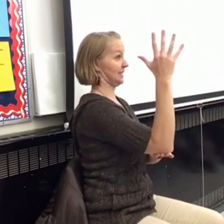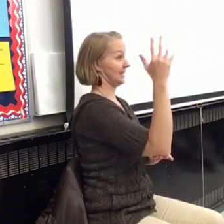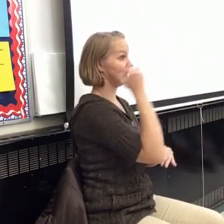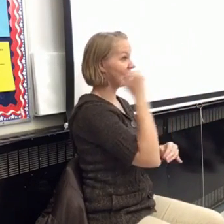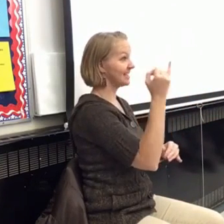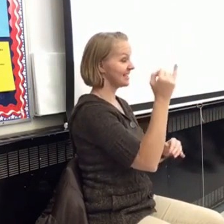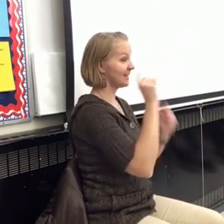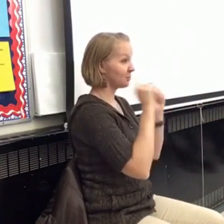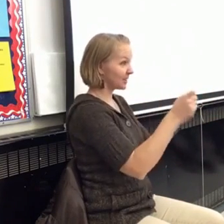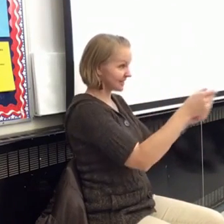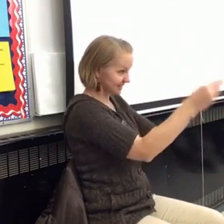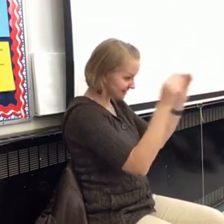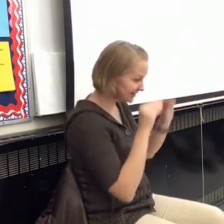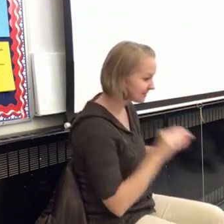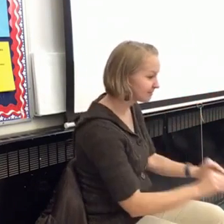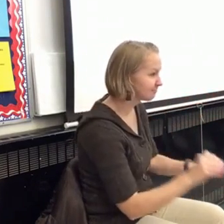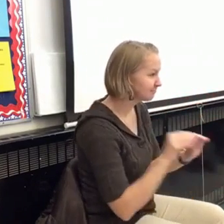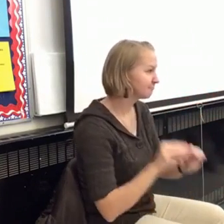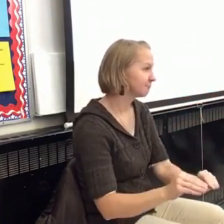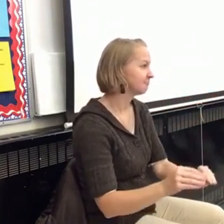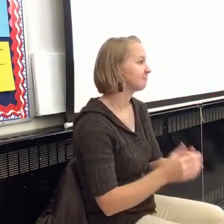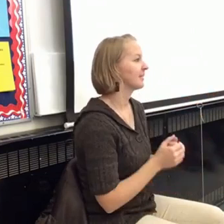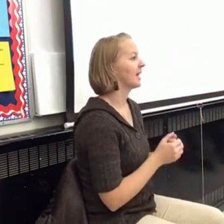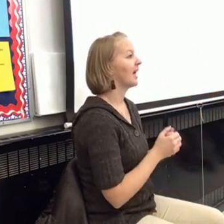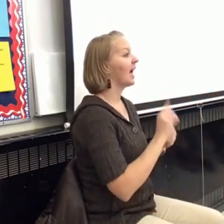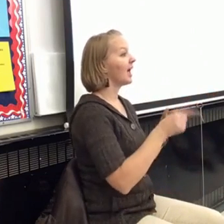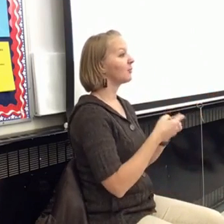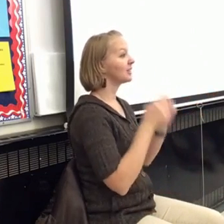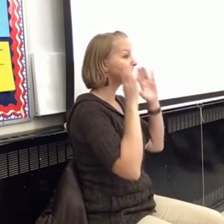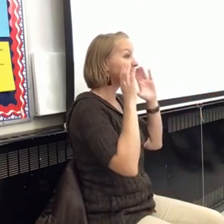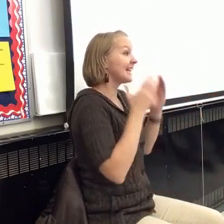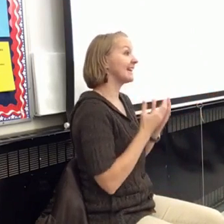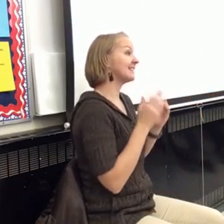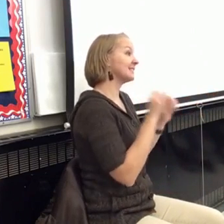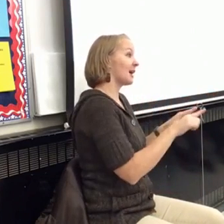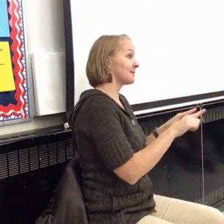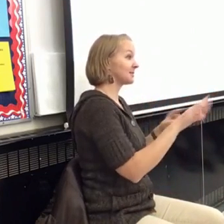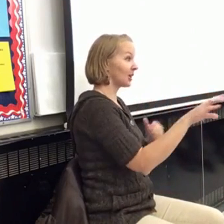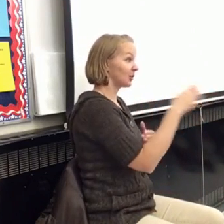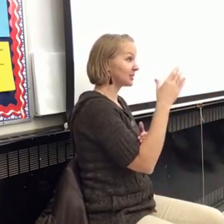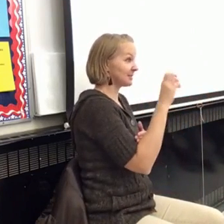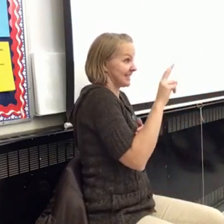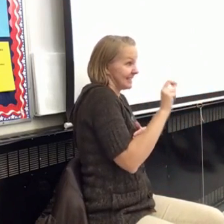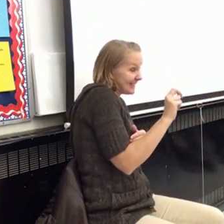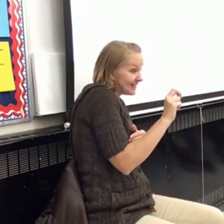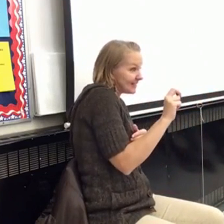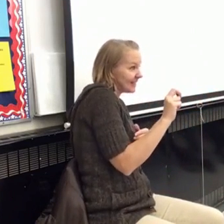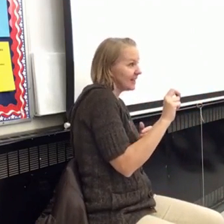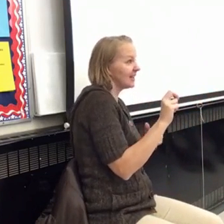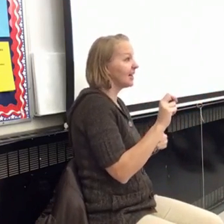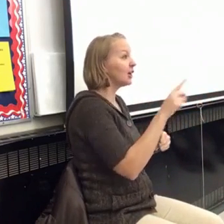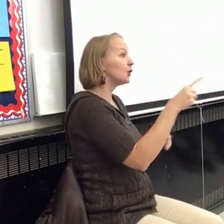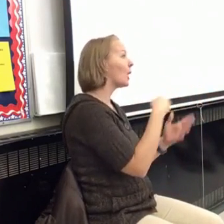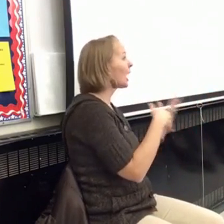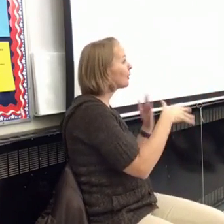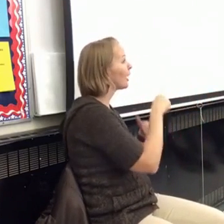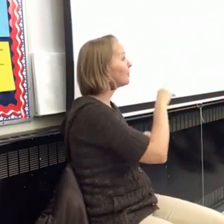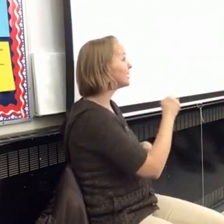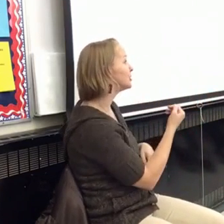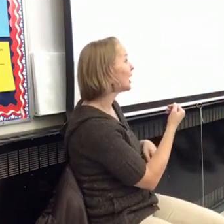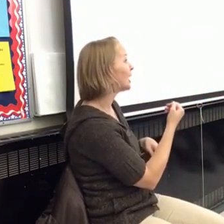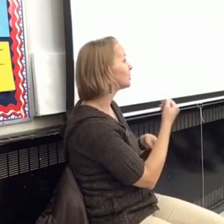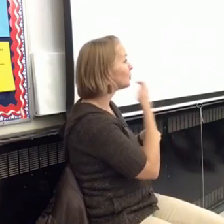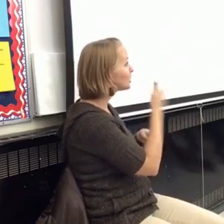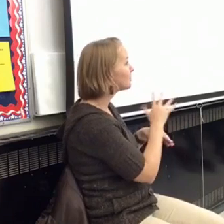of putting presents underneath the tree. And then when St. Nicholas comes on Christmas Eve, instead of like hanging around in your PJs watching movies on